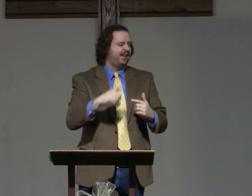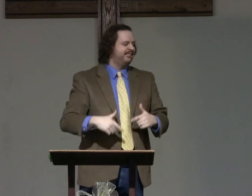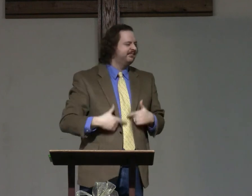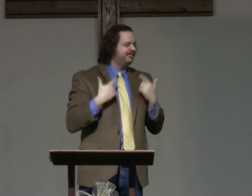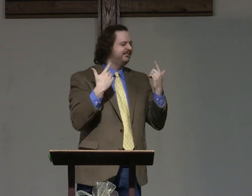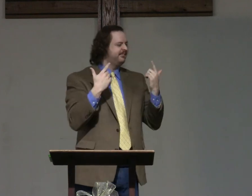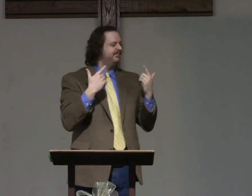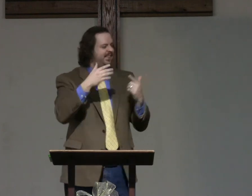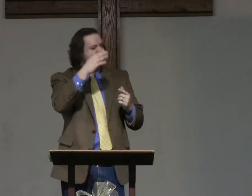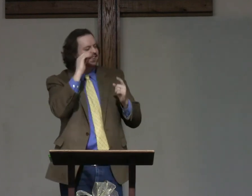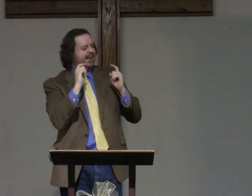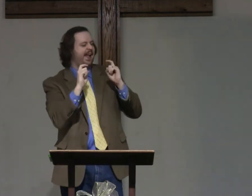us living water.